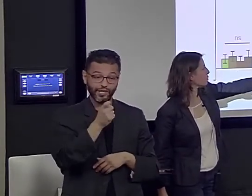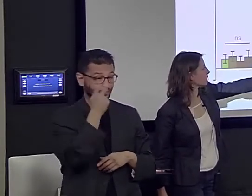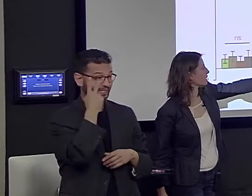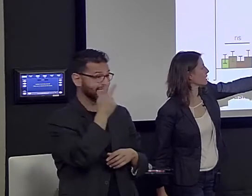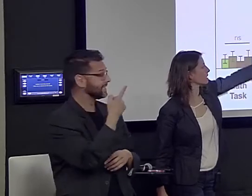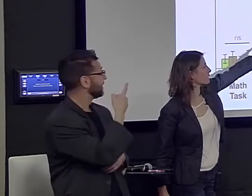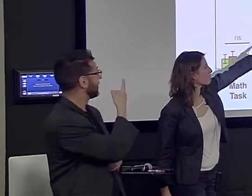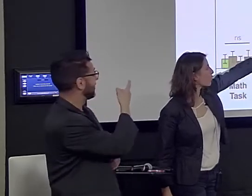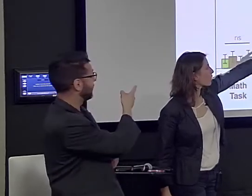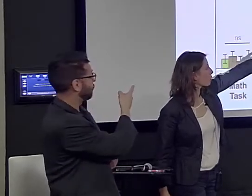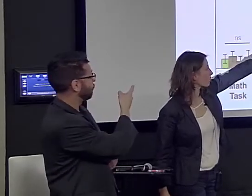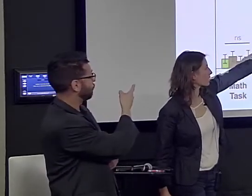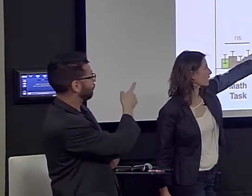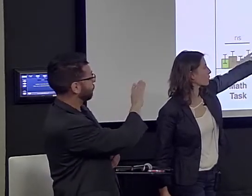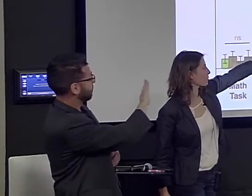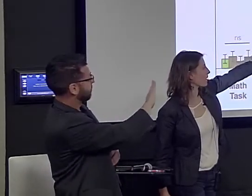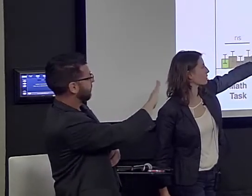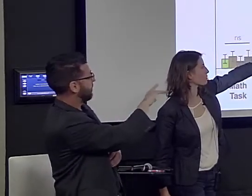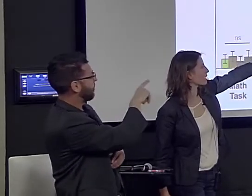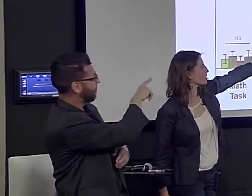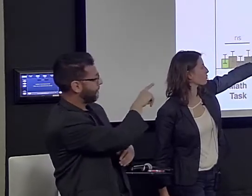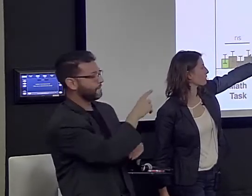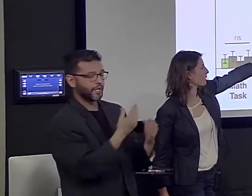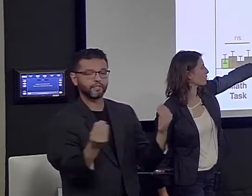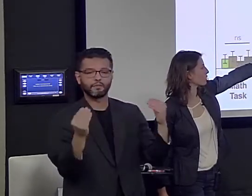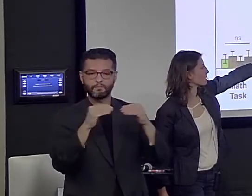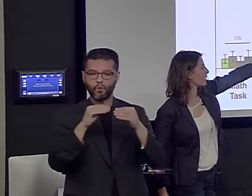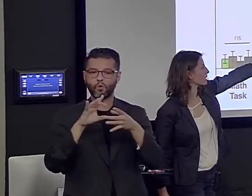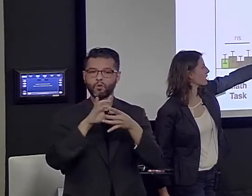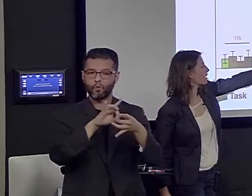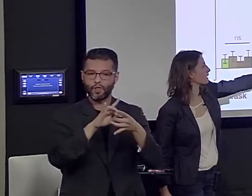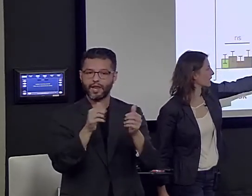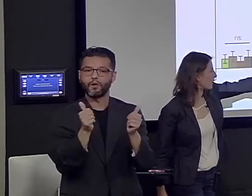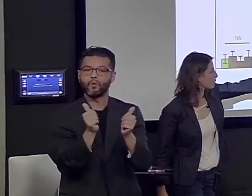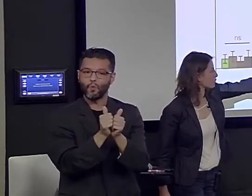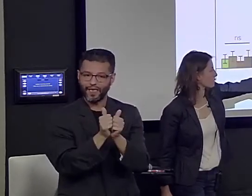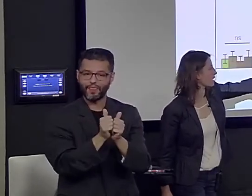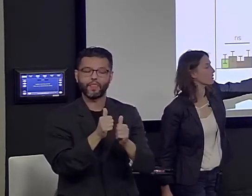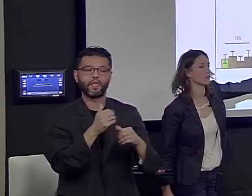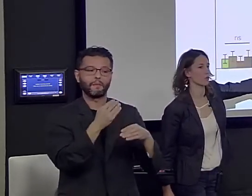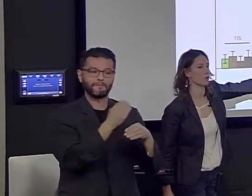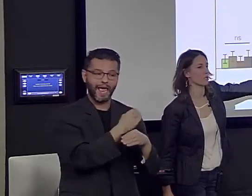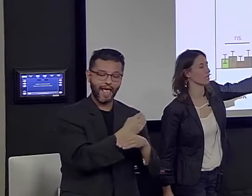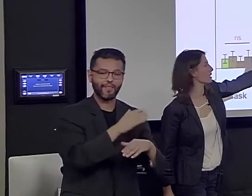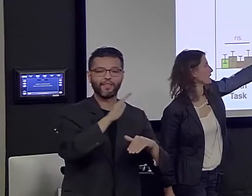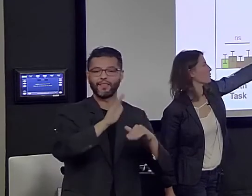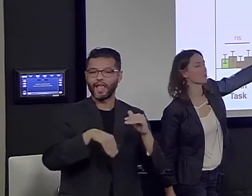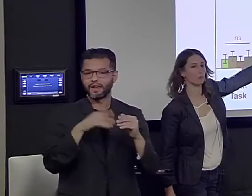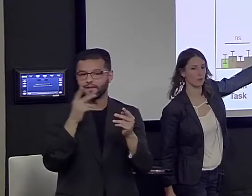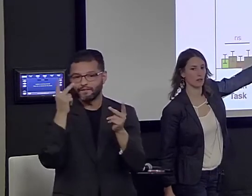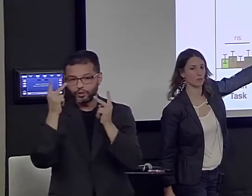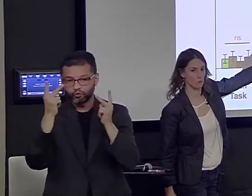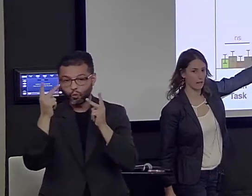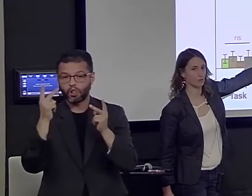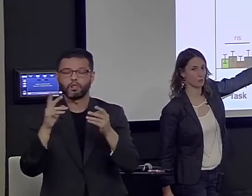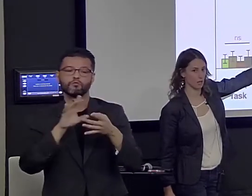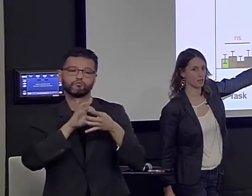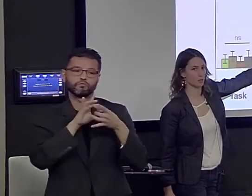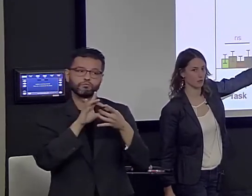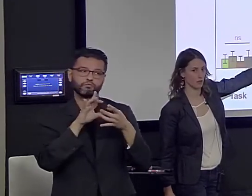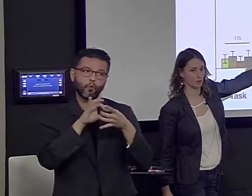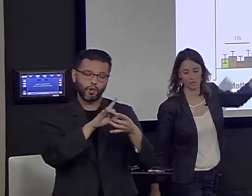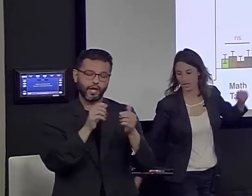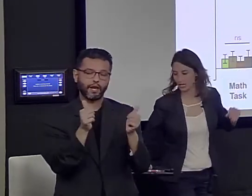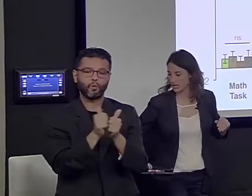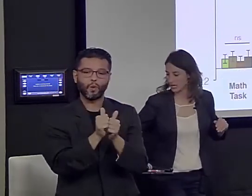responsive visual cortex is more correlated with math responsive prefrontal cortex than language responsive visual cortex is with math